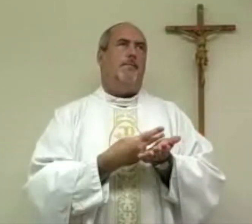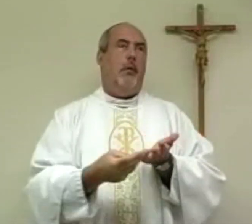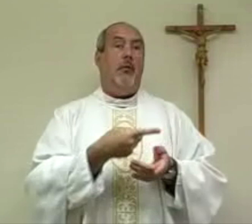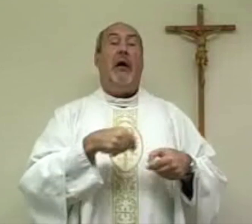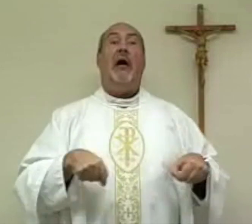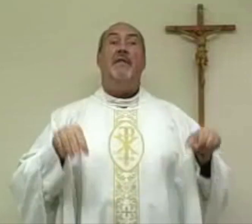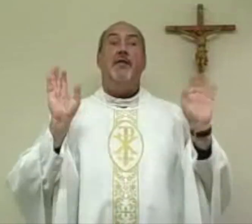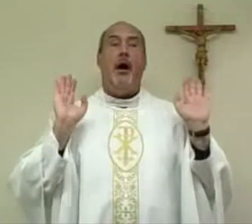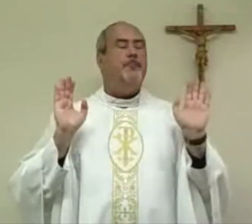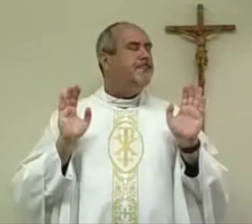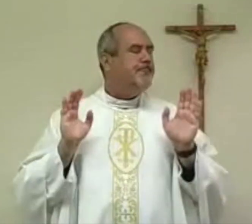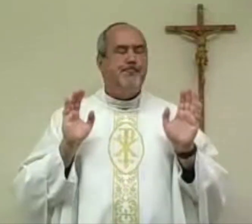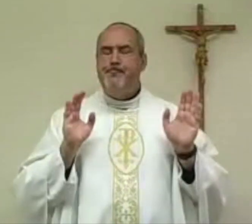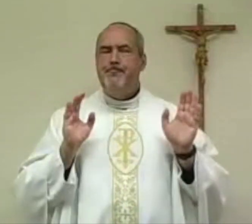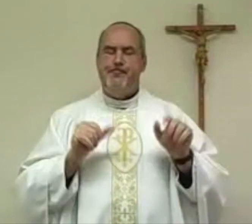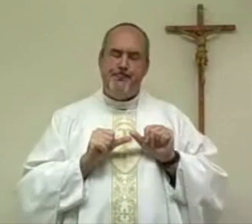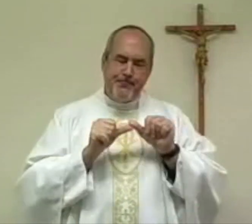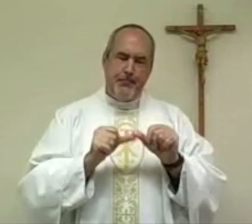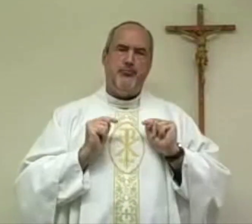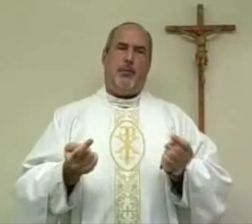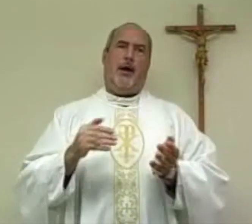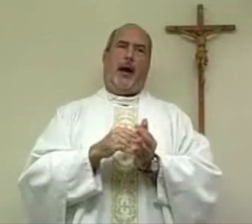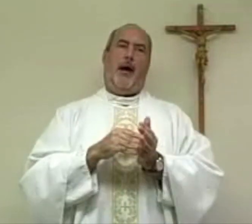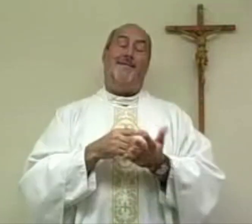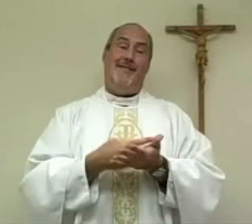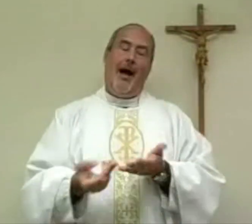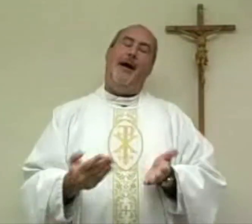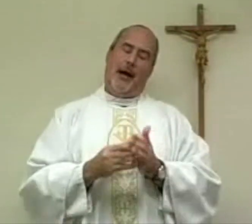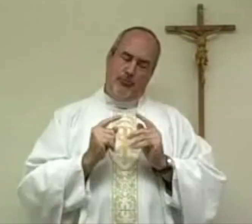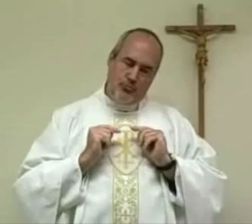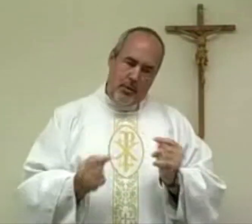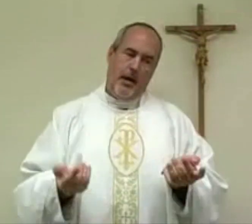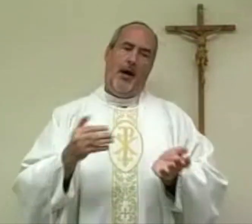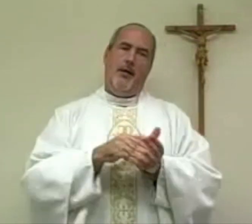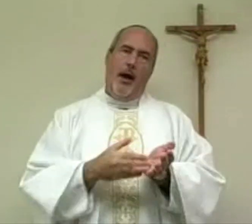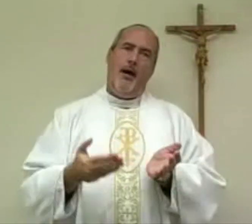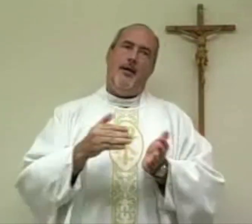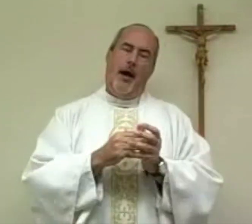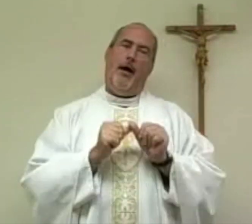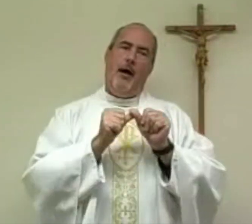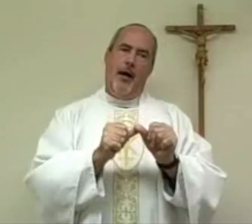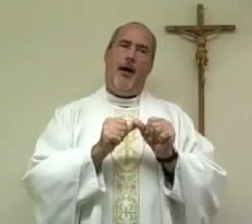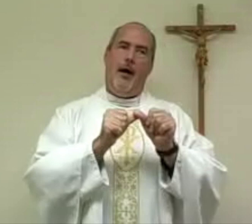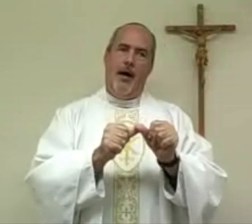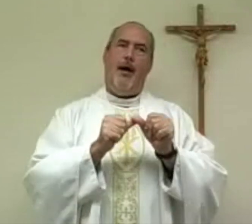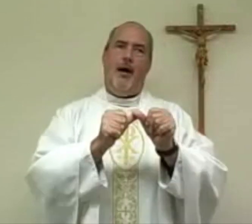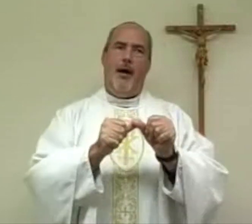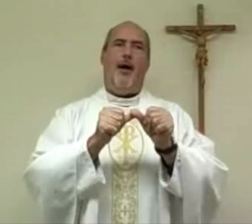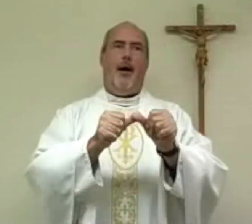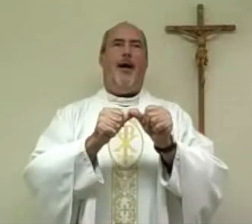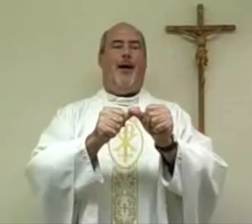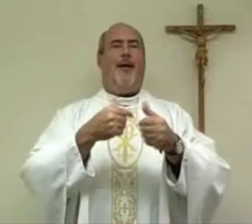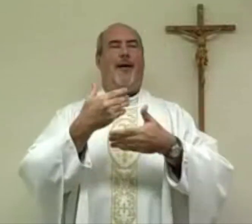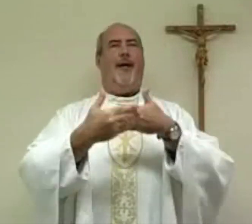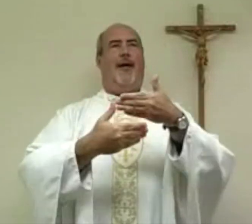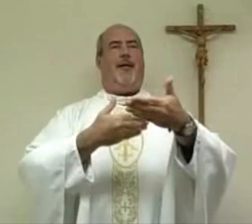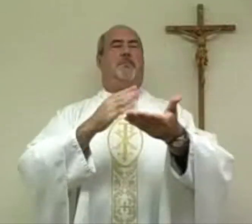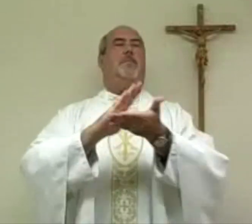many times he failed, but never gave up, every time he fell down, he got up again and again